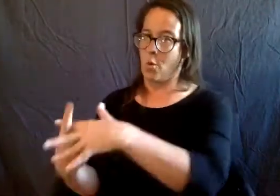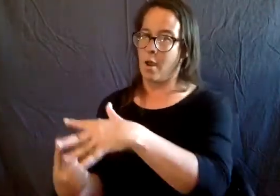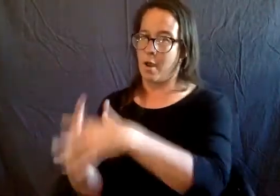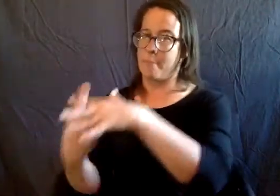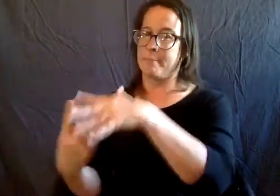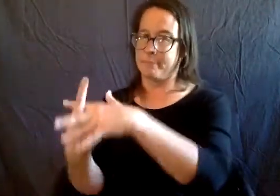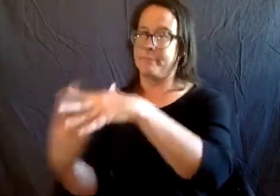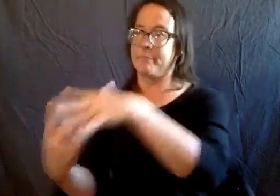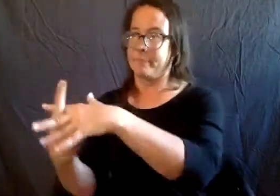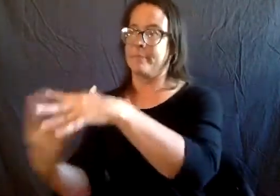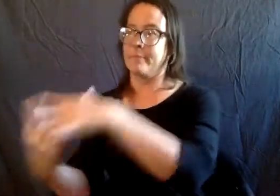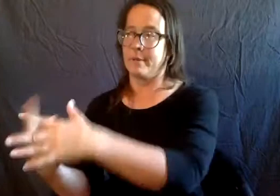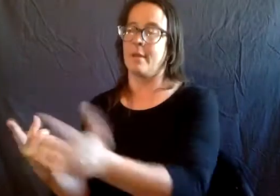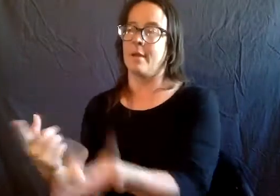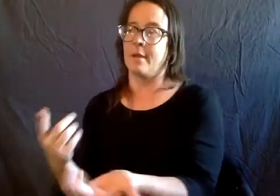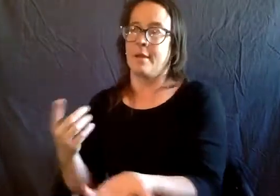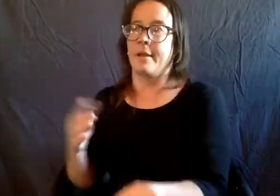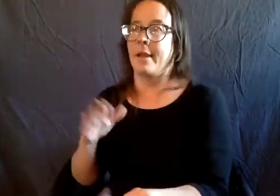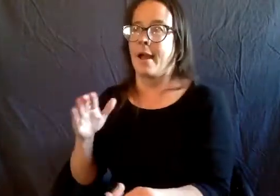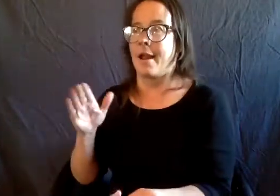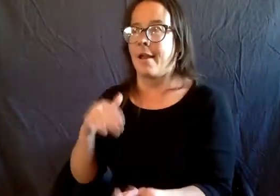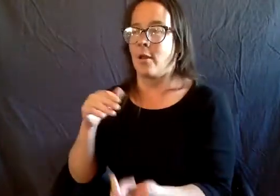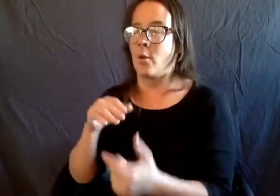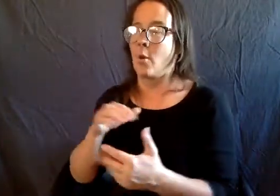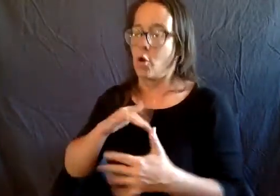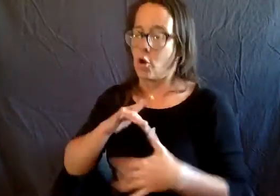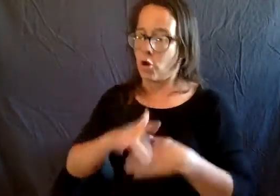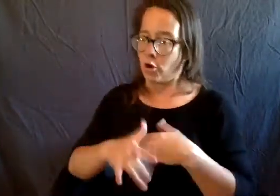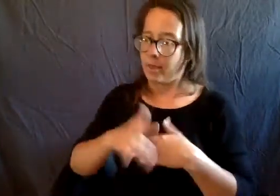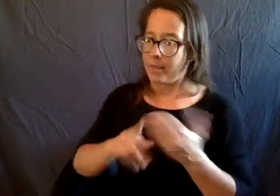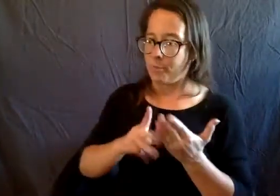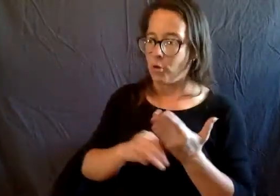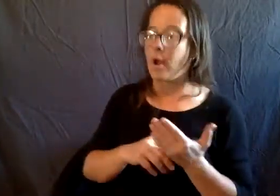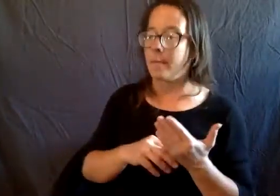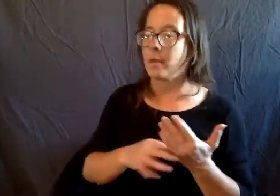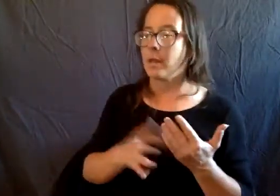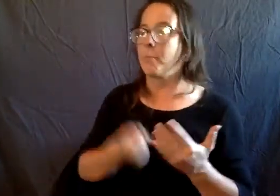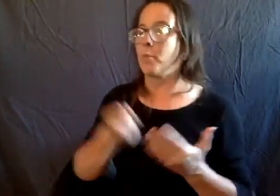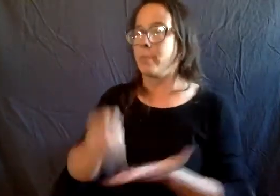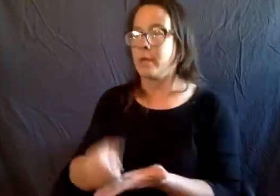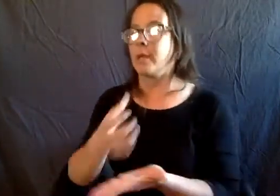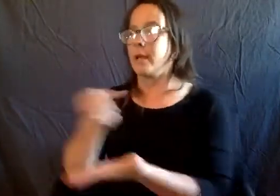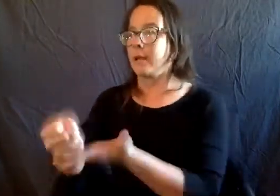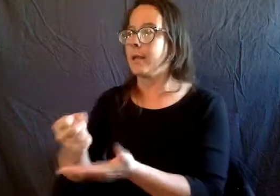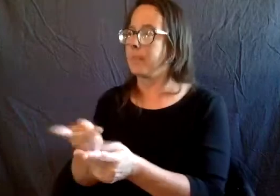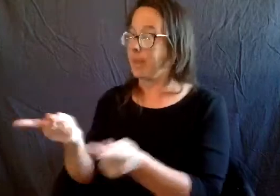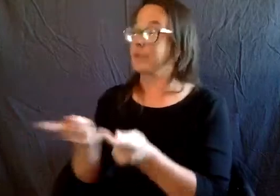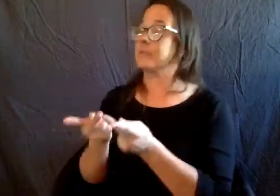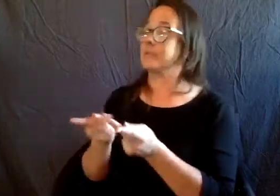of things. I had no idea what I was saying yes to, but by doing that early in my program, it put me in places